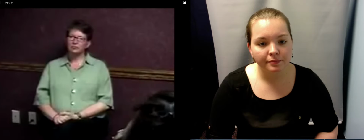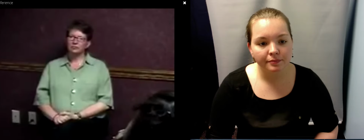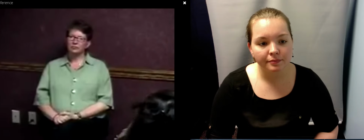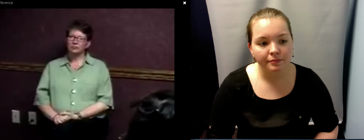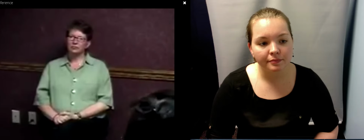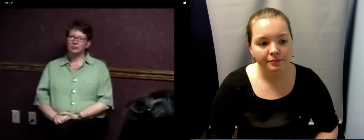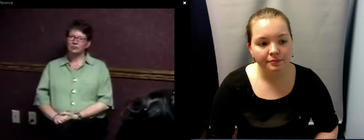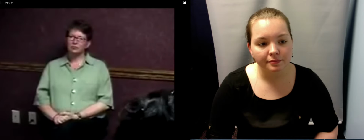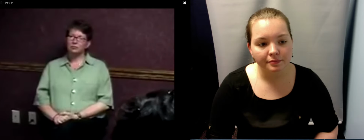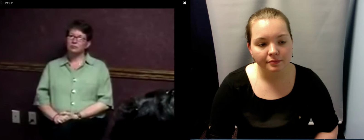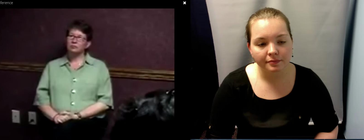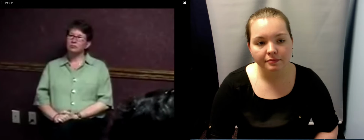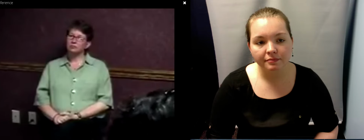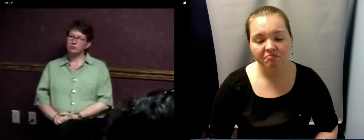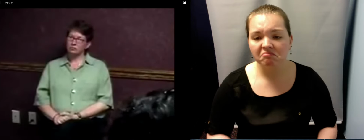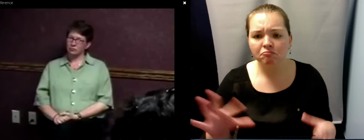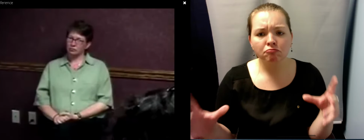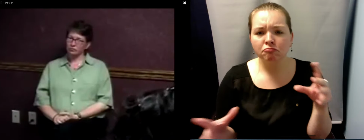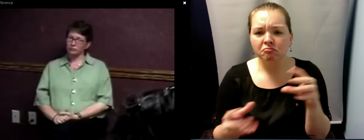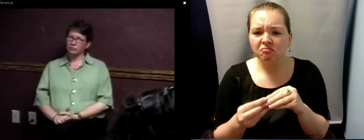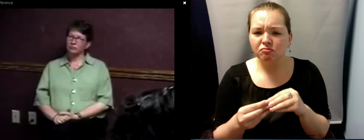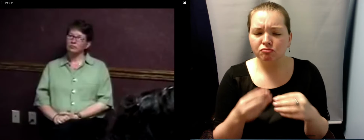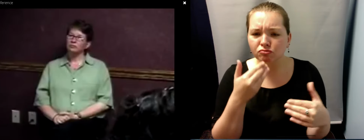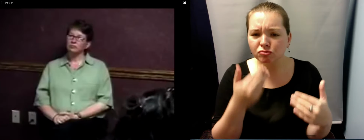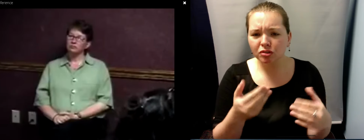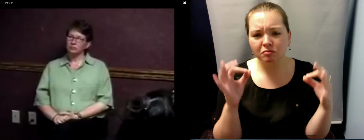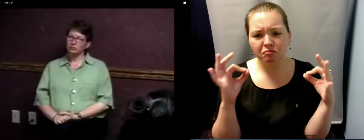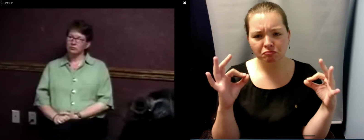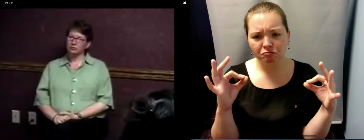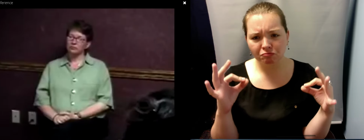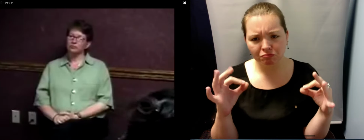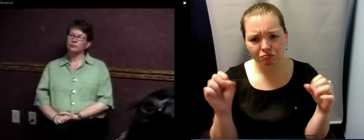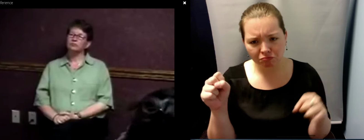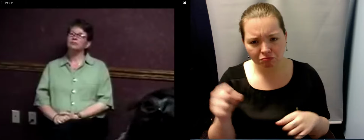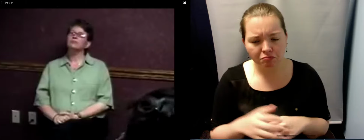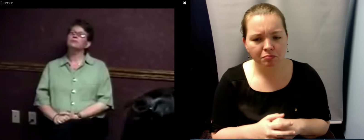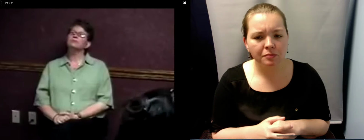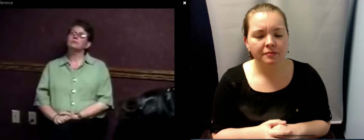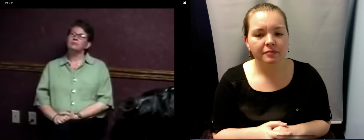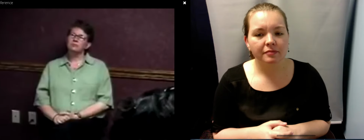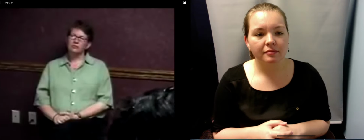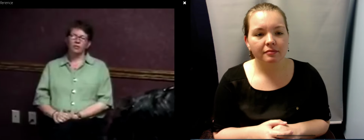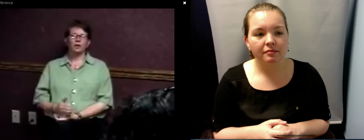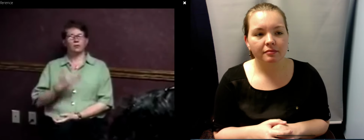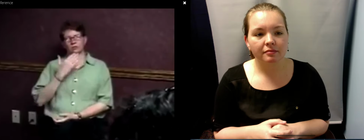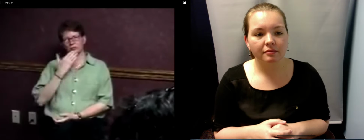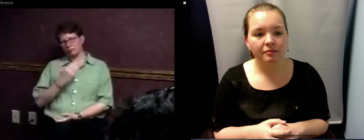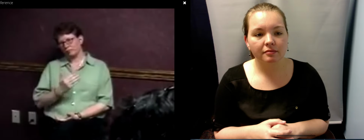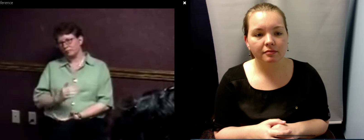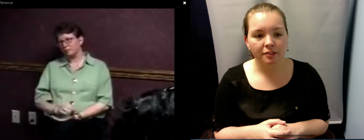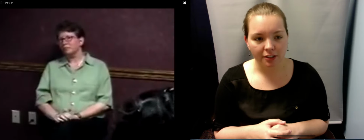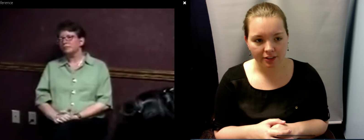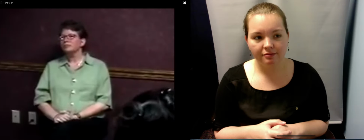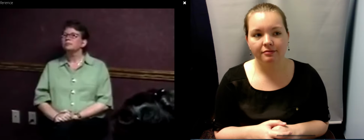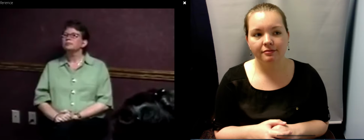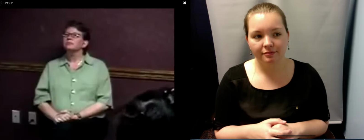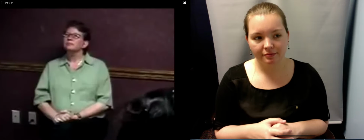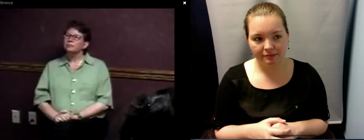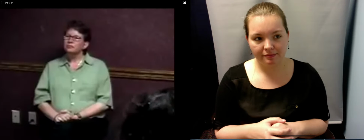Well, overall, I have to say Jamie's doing very well. We still have some of her